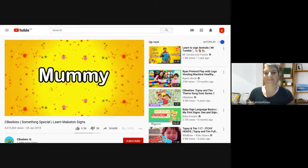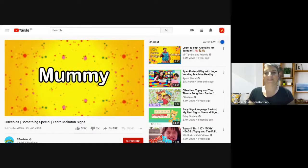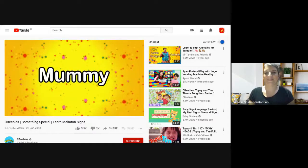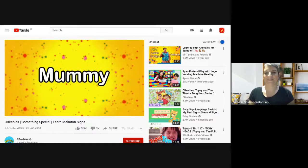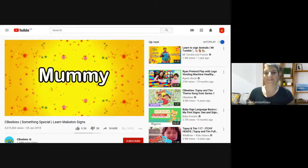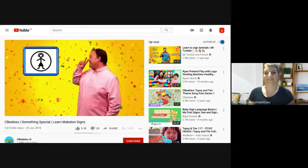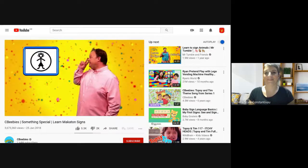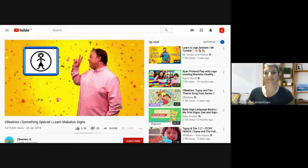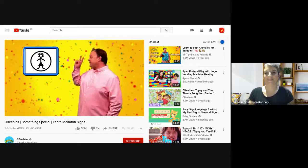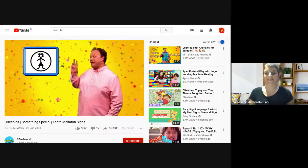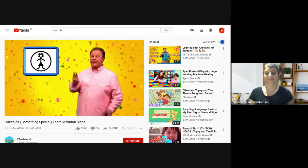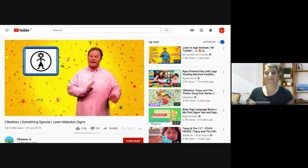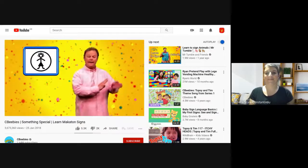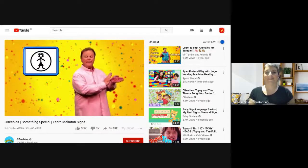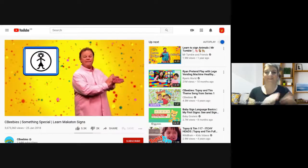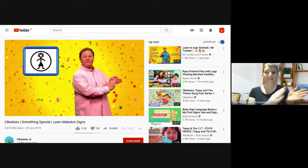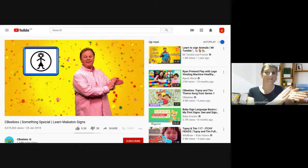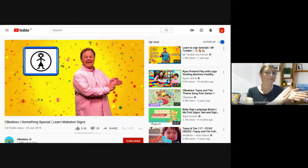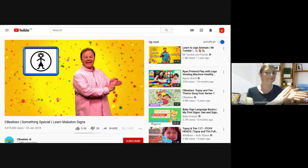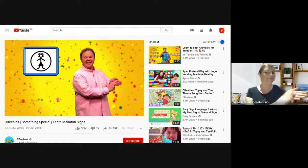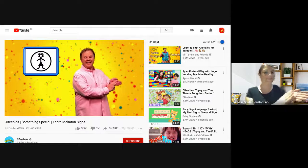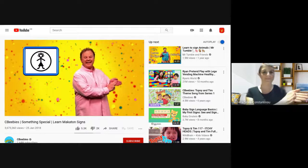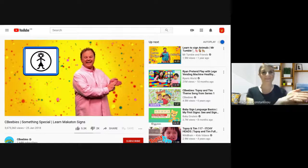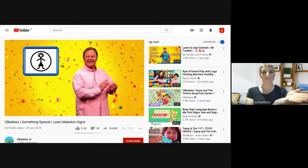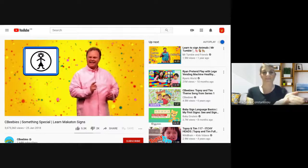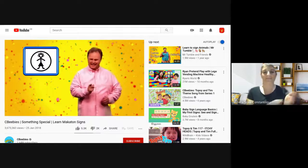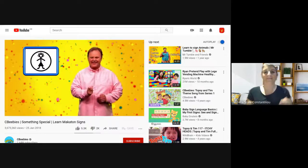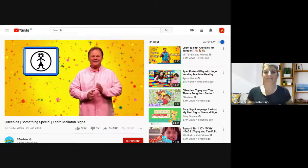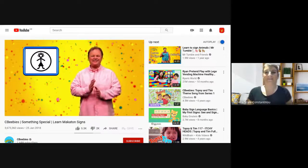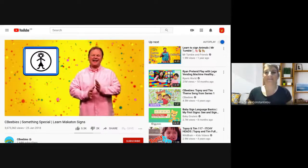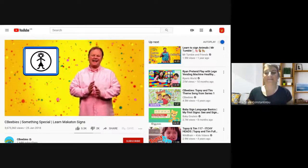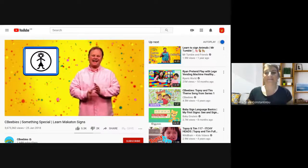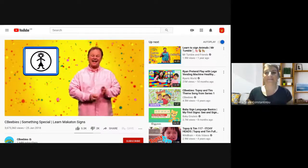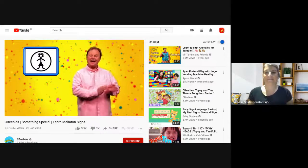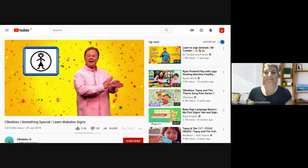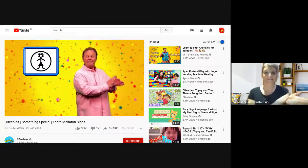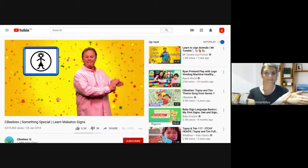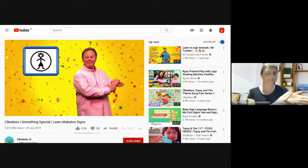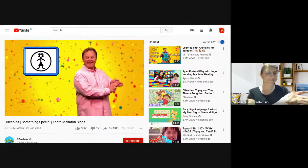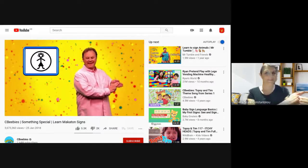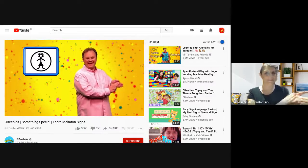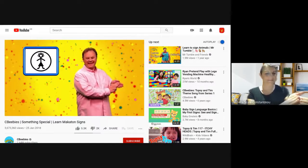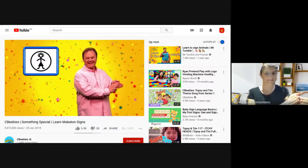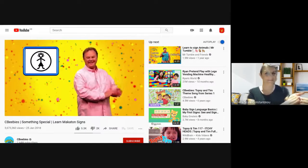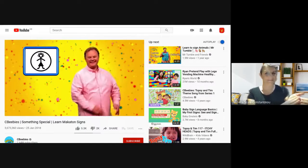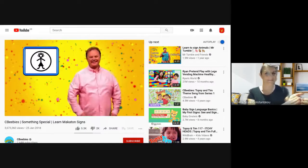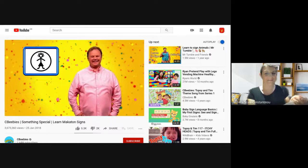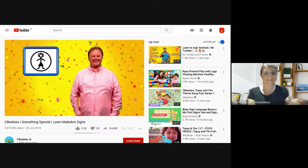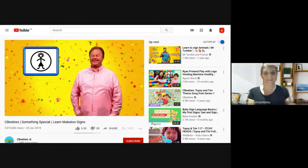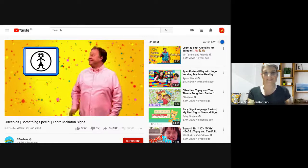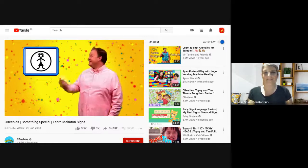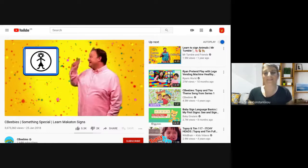Mummy. Look. Mummy. You sign. Mummy.